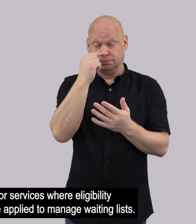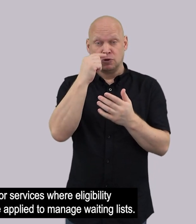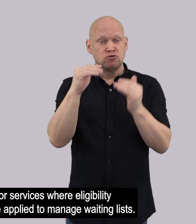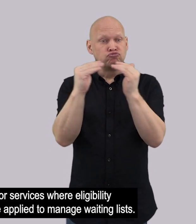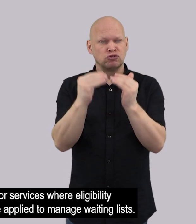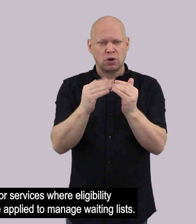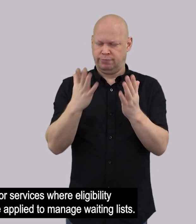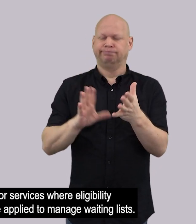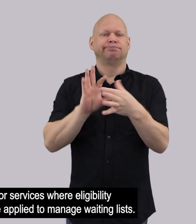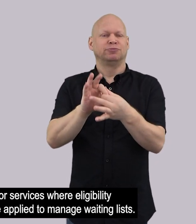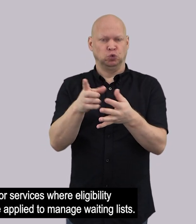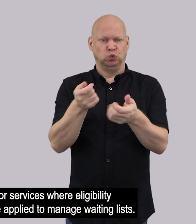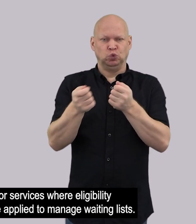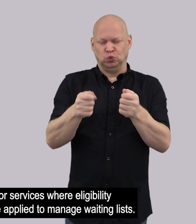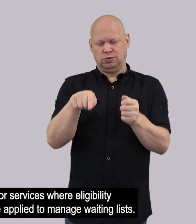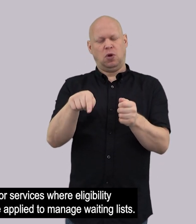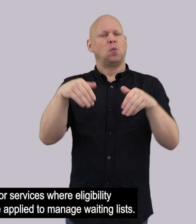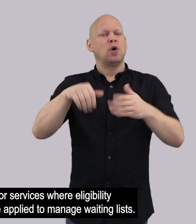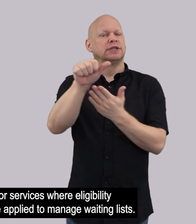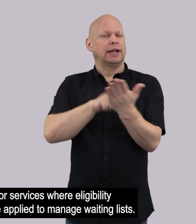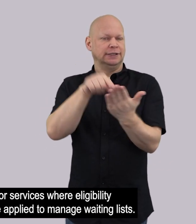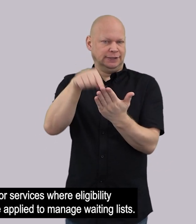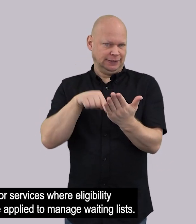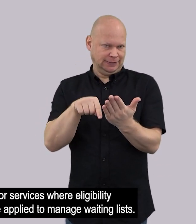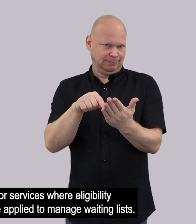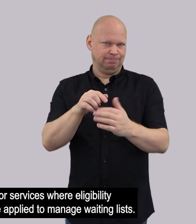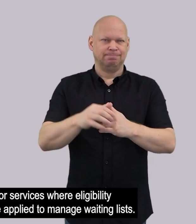services where eligibility criteria are applied to manage waiting lists.